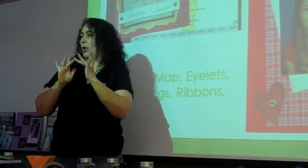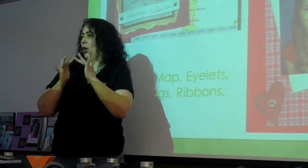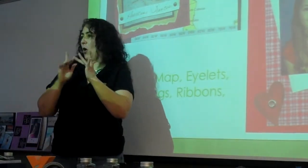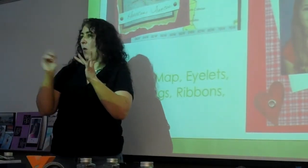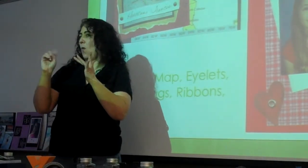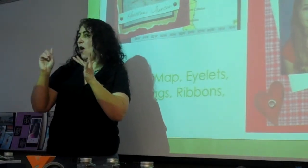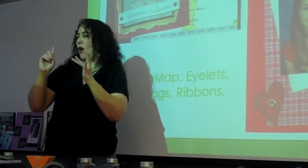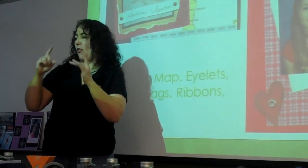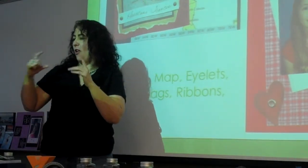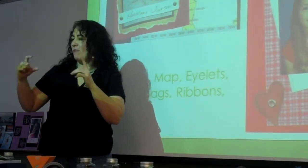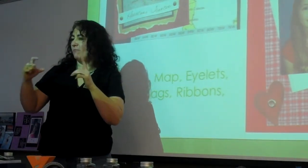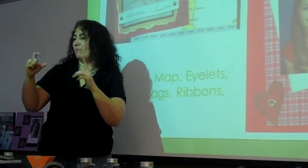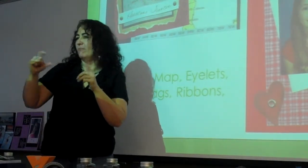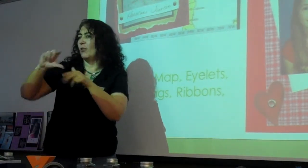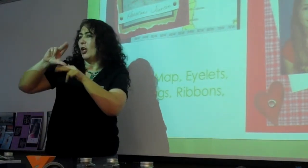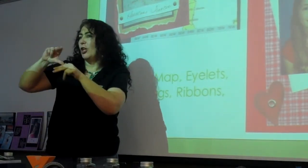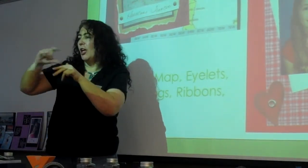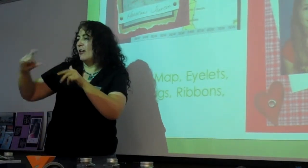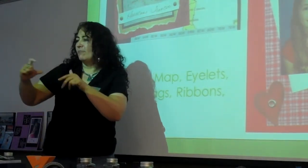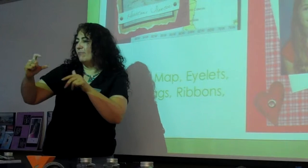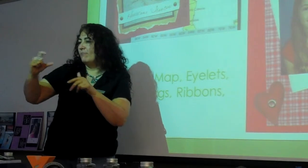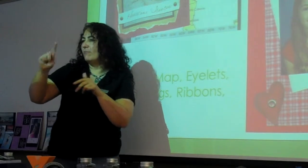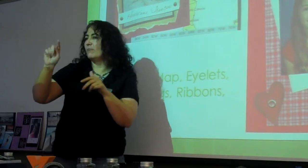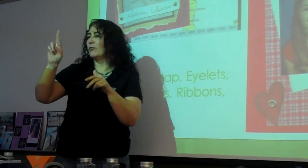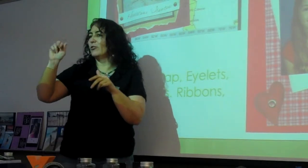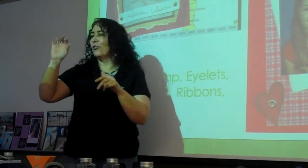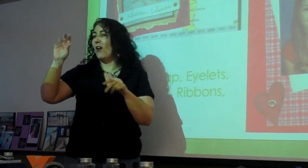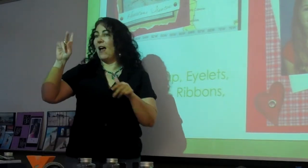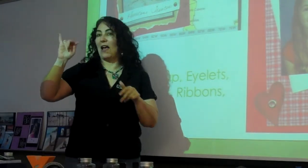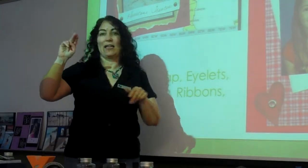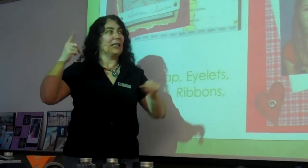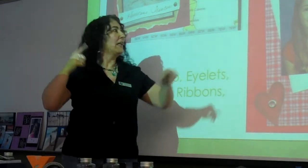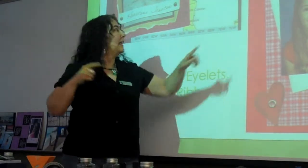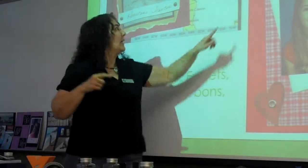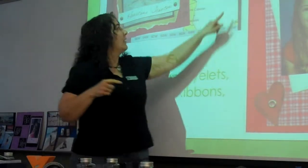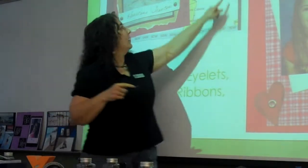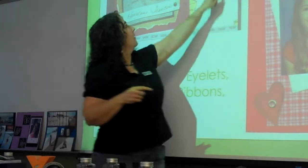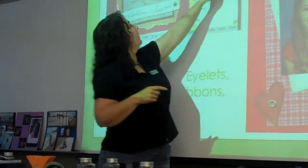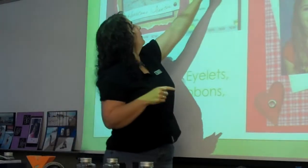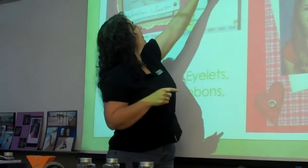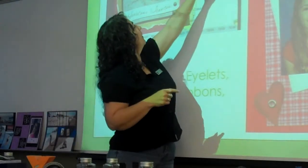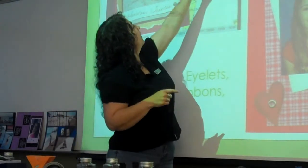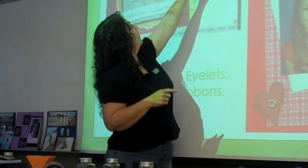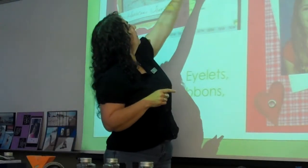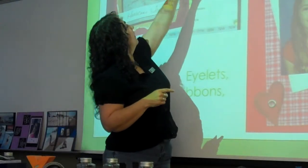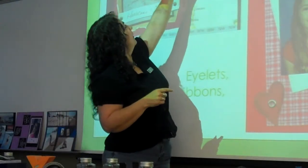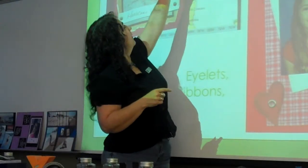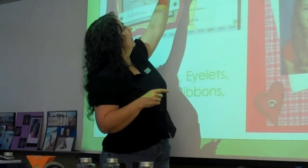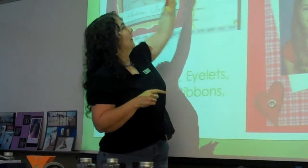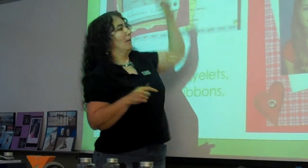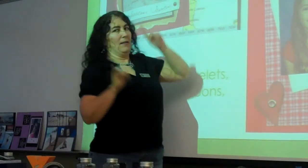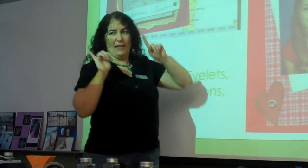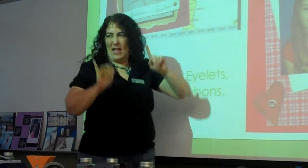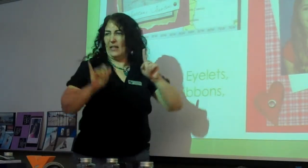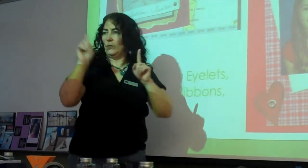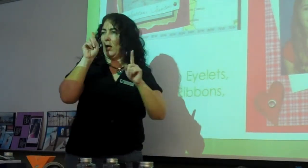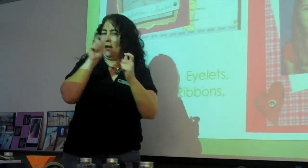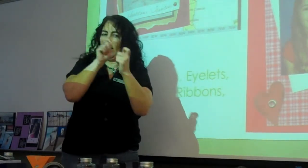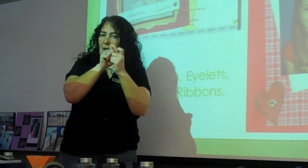See how I use this map? I printed it offline. It commemorated Hurricane Francis that went through Florida.